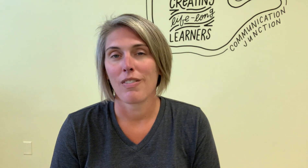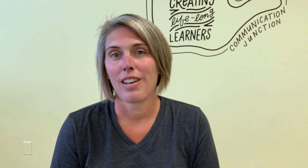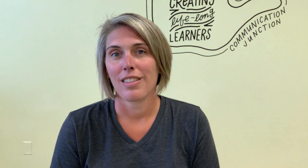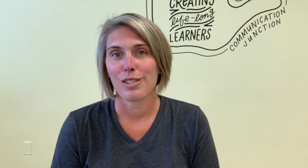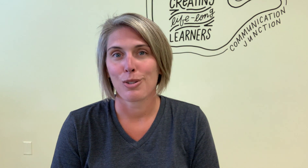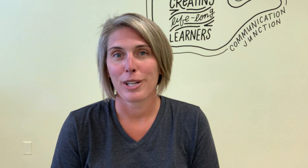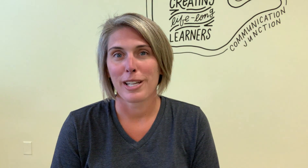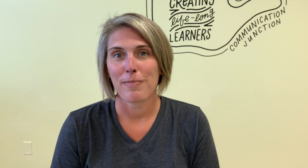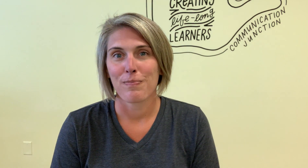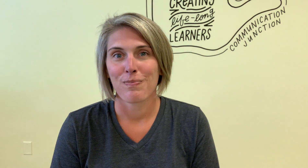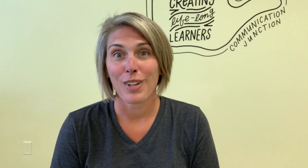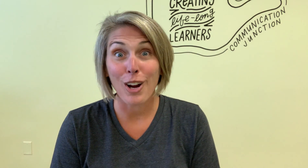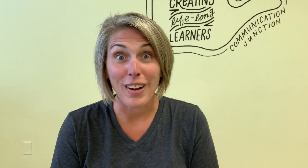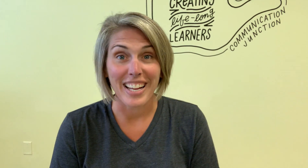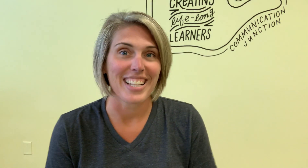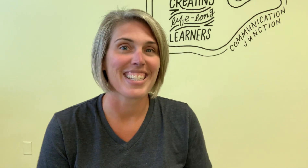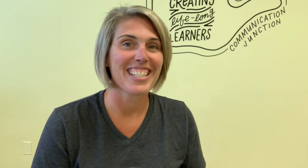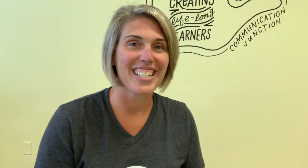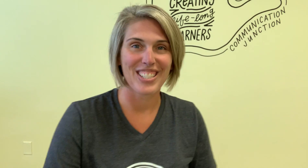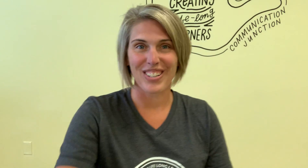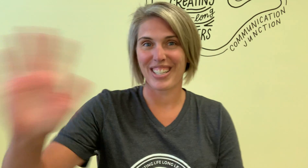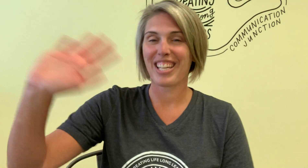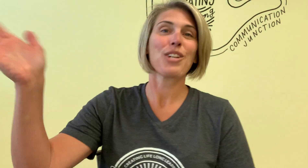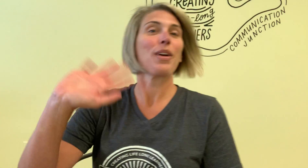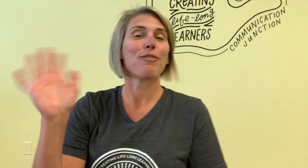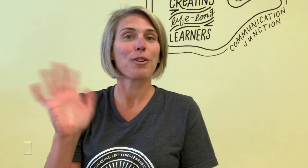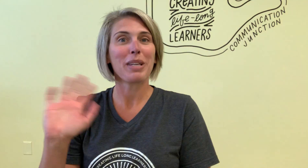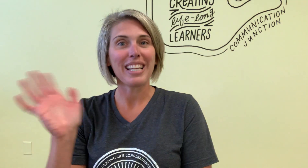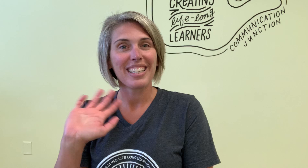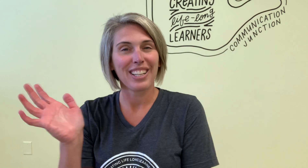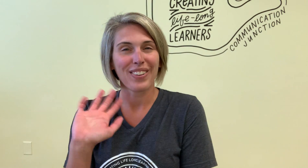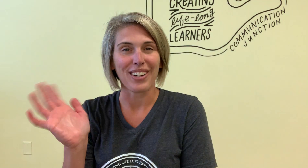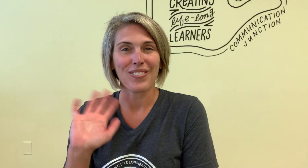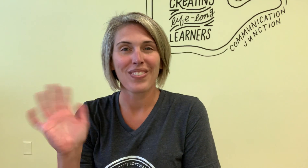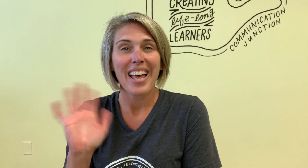providing this story time. All right, guys, let's get started. Can you wave for me? Here we go.